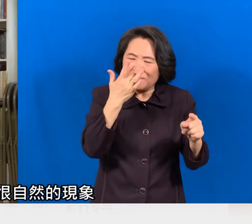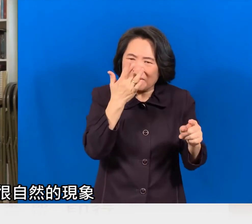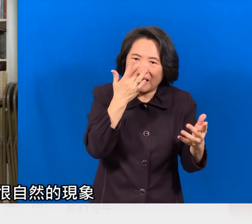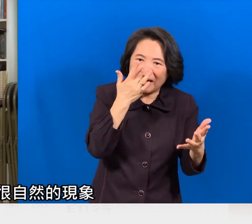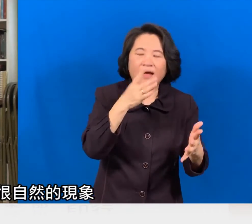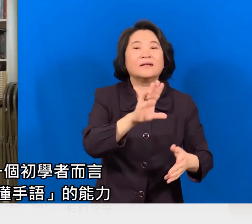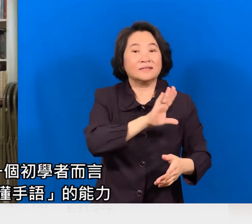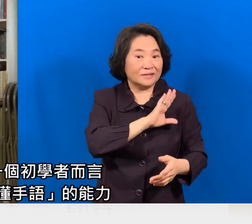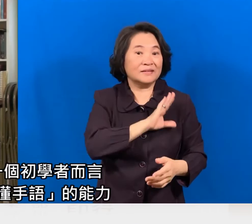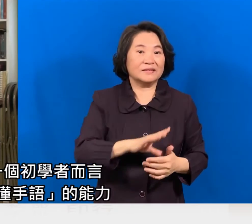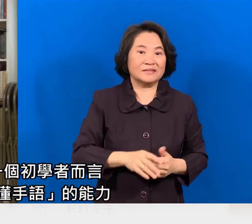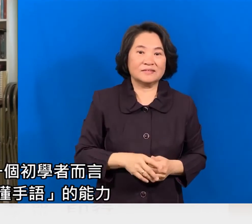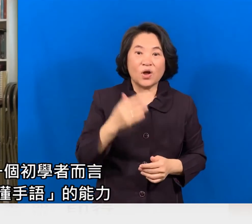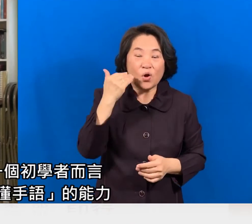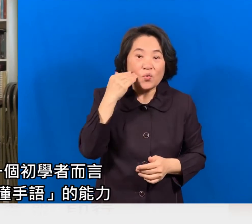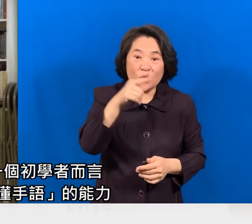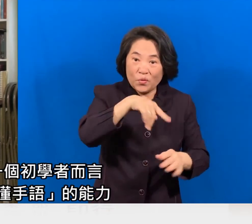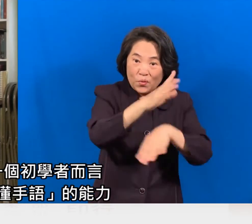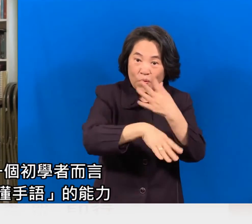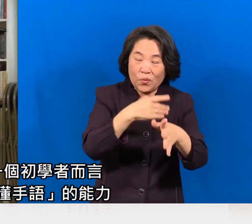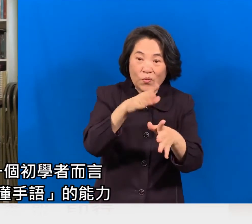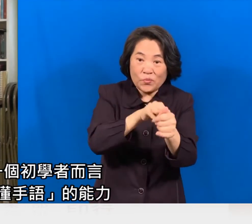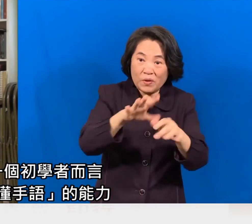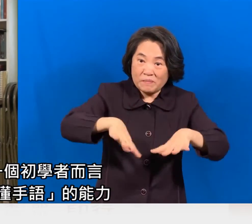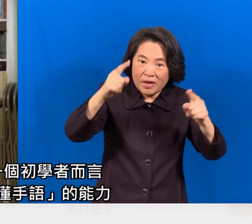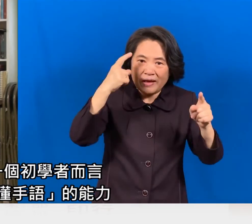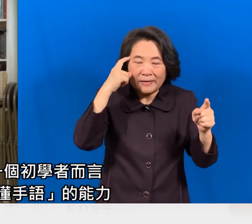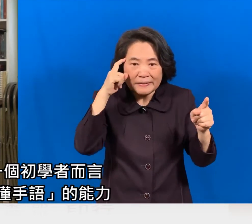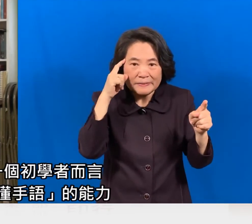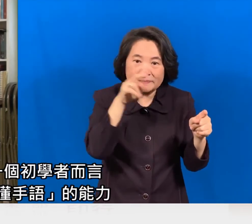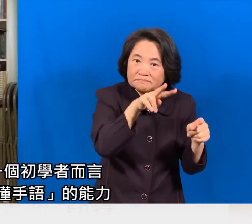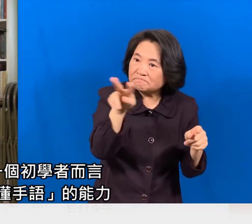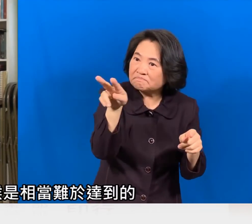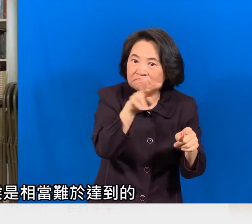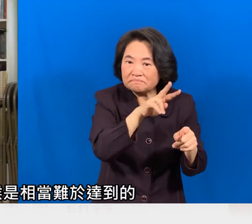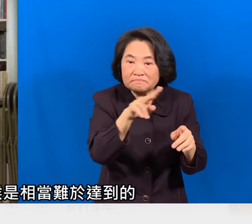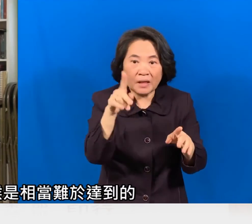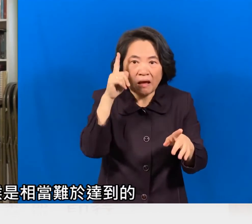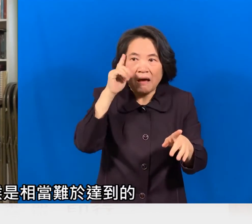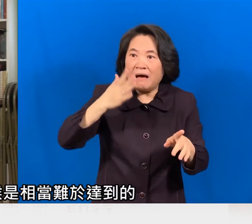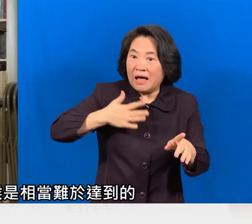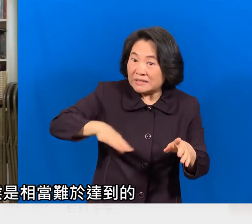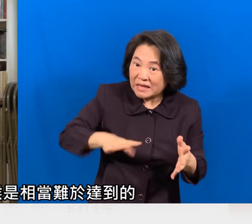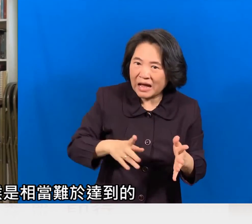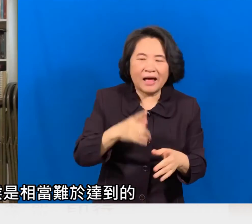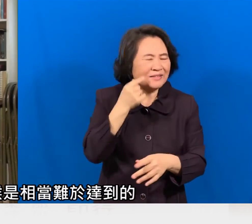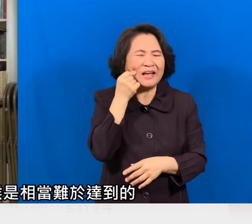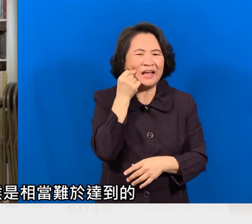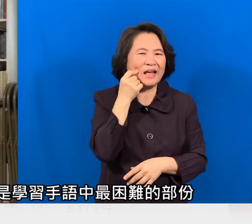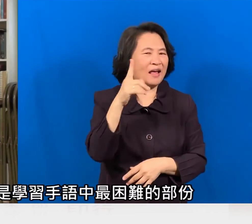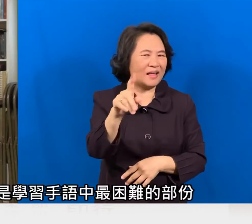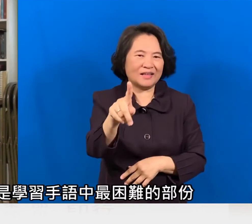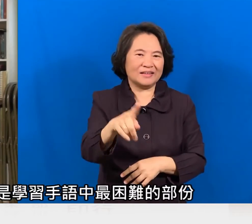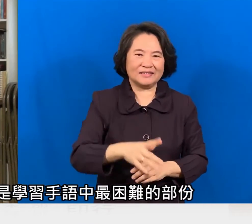very natural phenomenon. For a beginner, the ability to read and understand sign language is at first rather difficult to